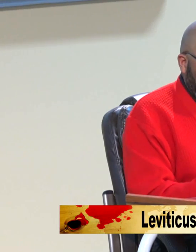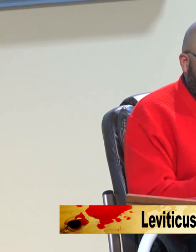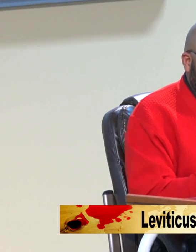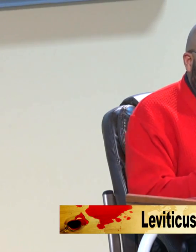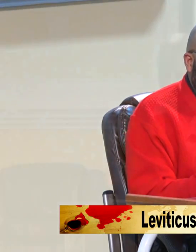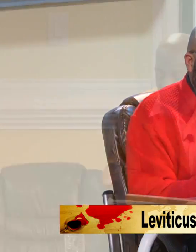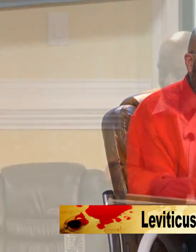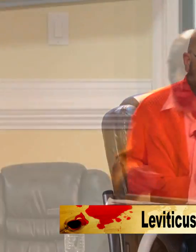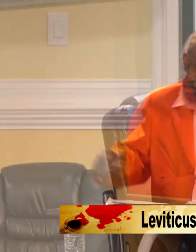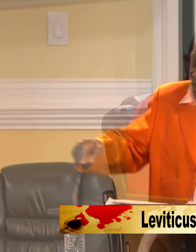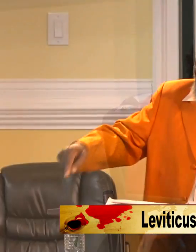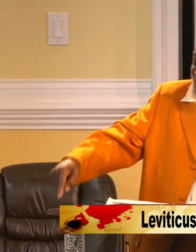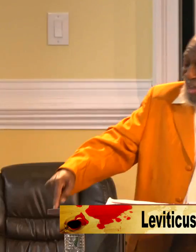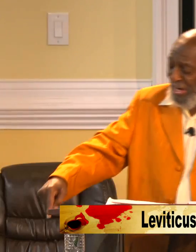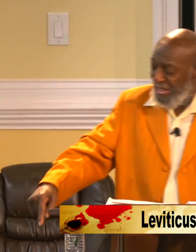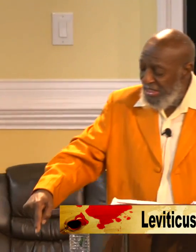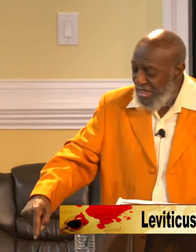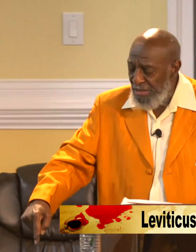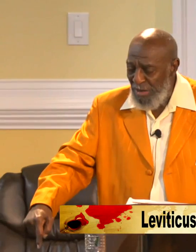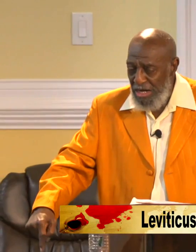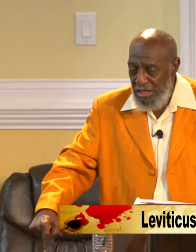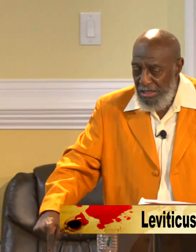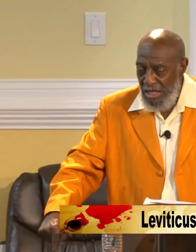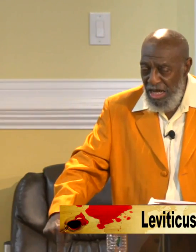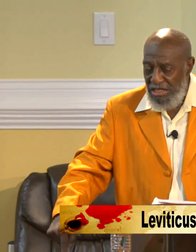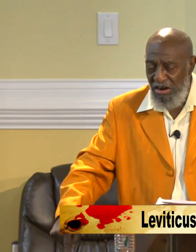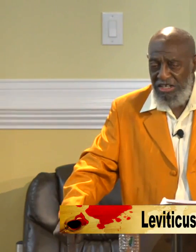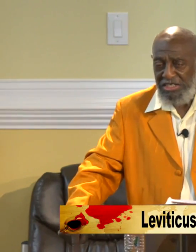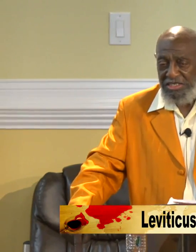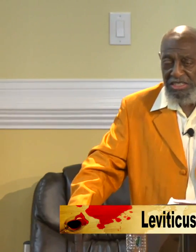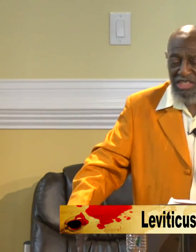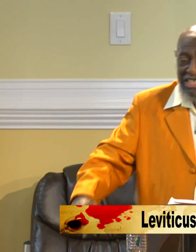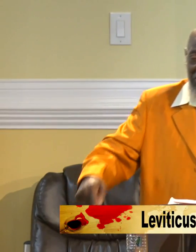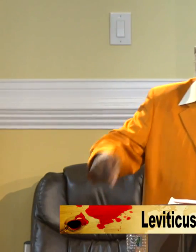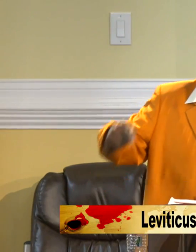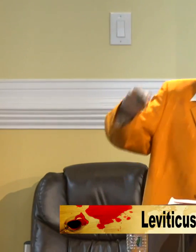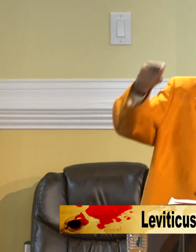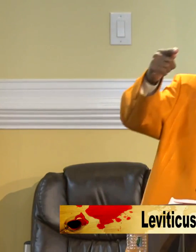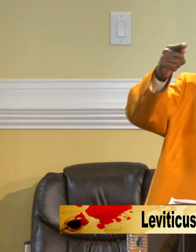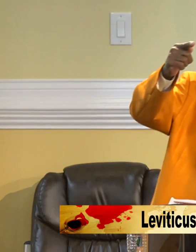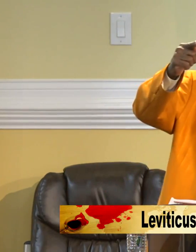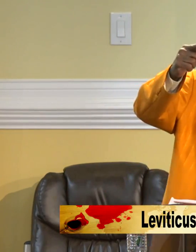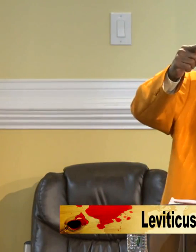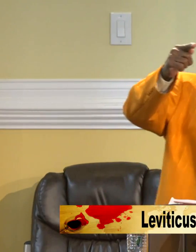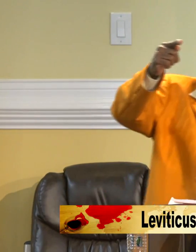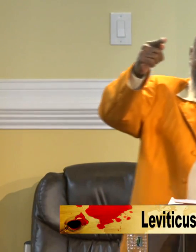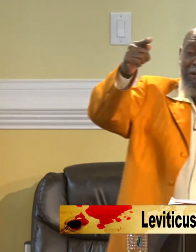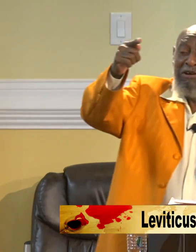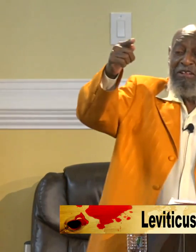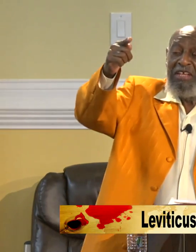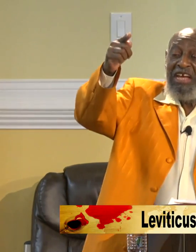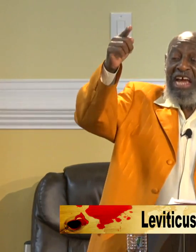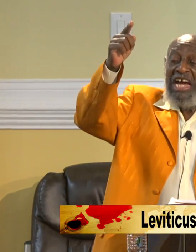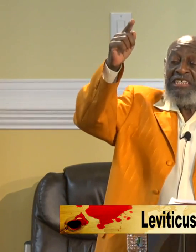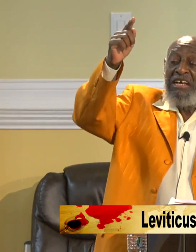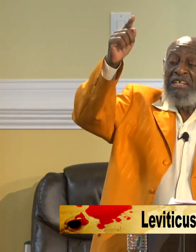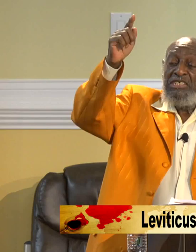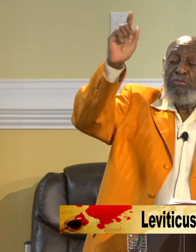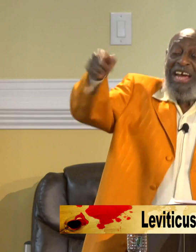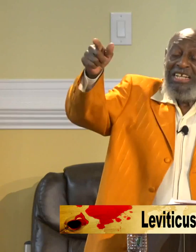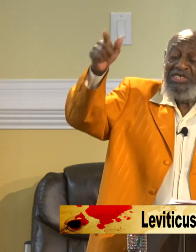when they may kill him, he got to dip his finger in the blood and go in the sanctuary and go before the veil of the temple